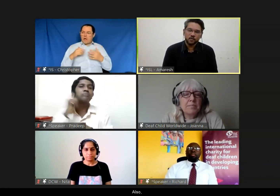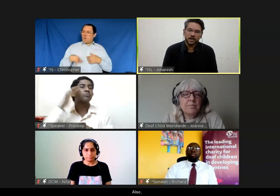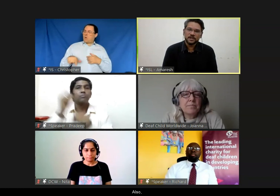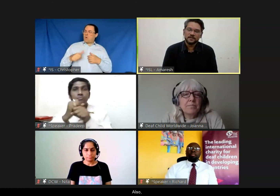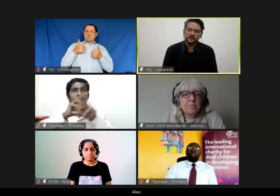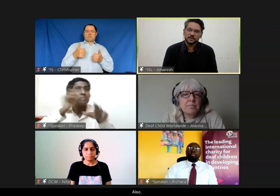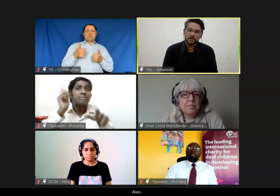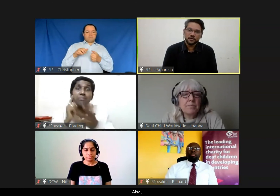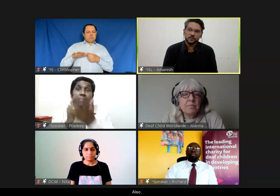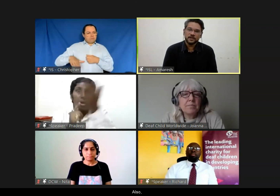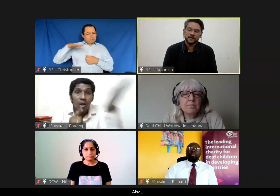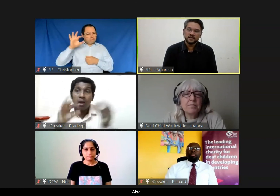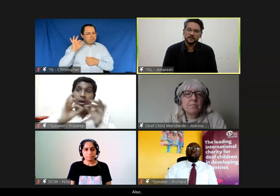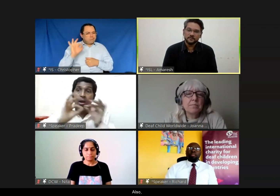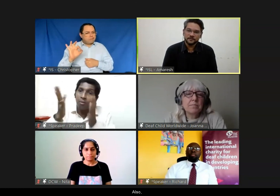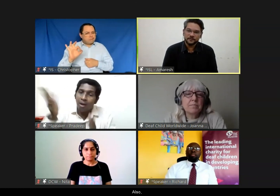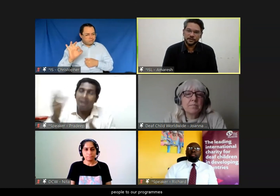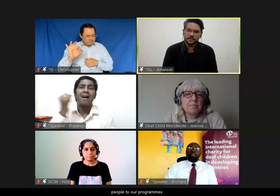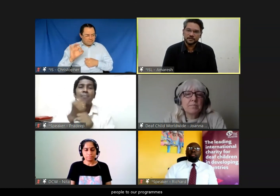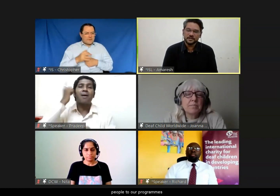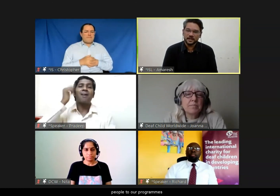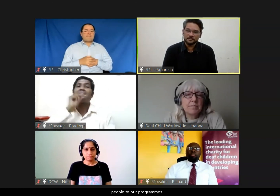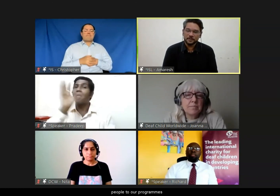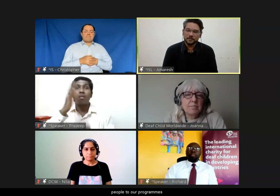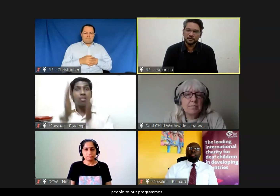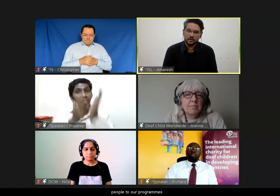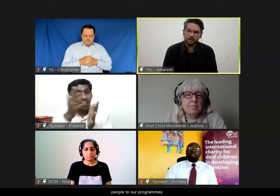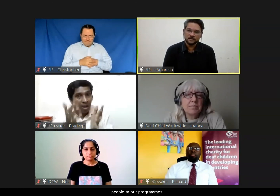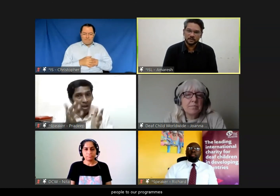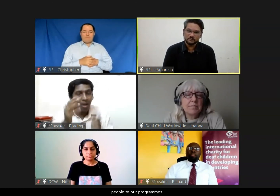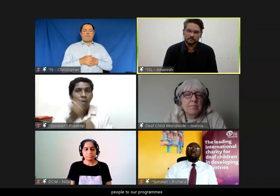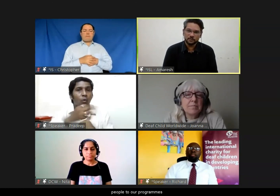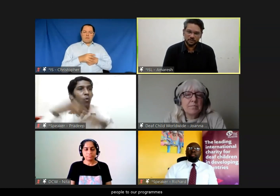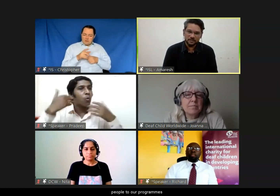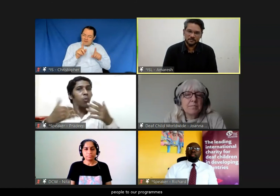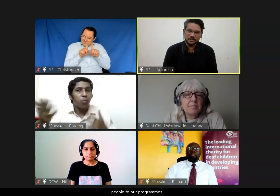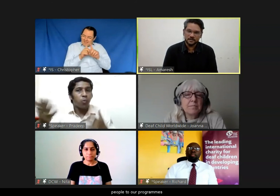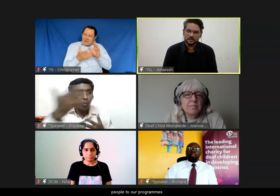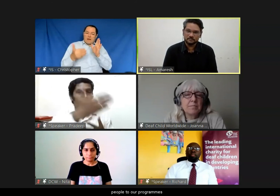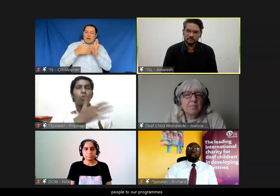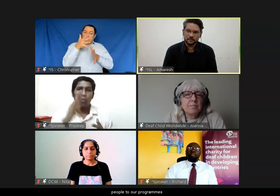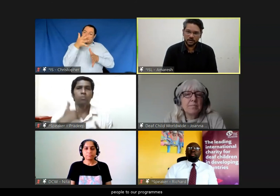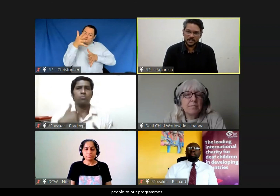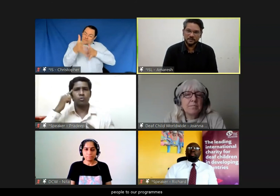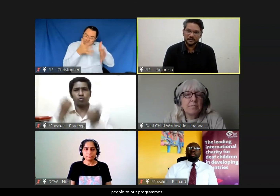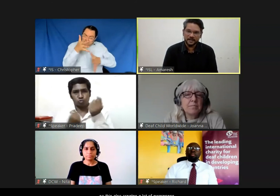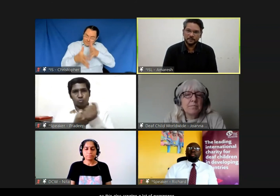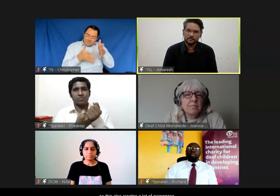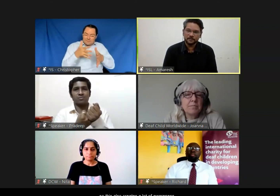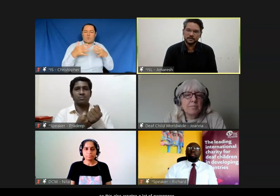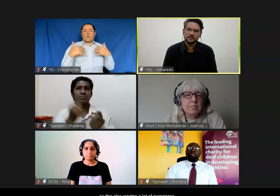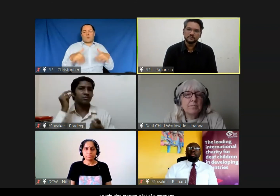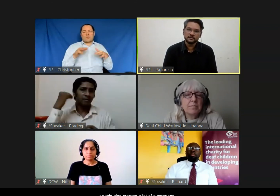So when we invite government officials and other people to our programs organized by the